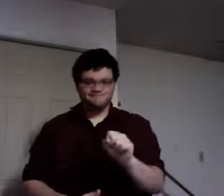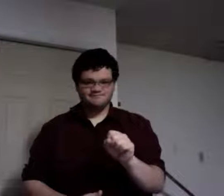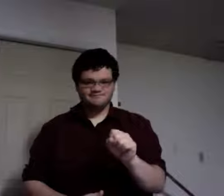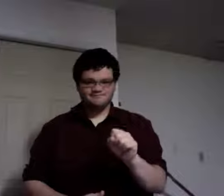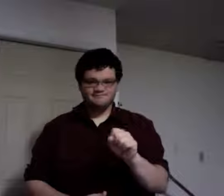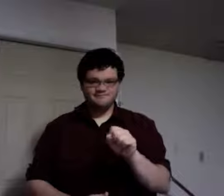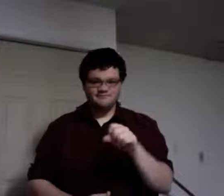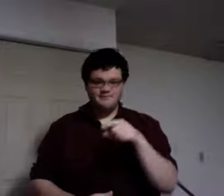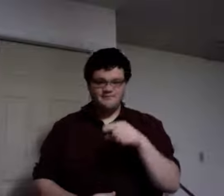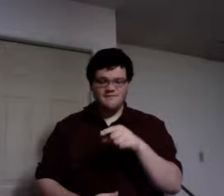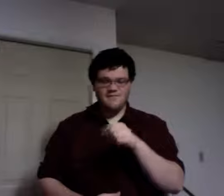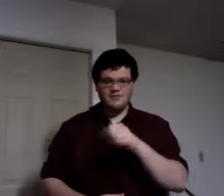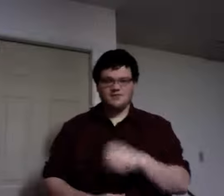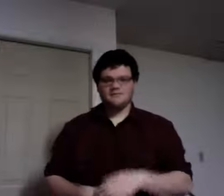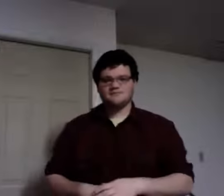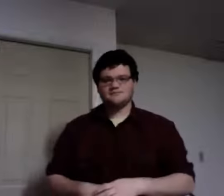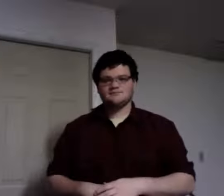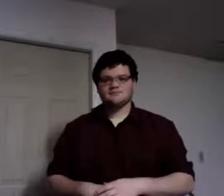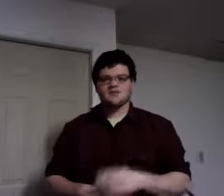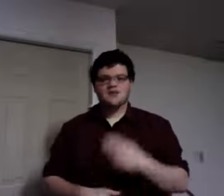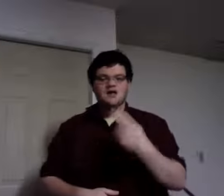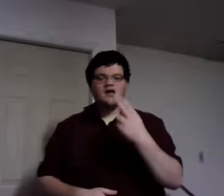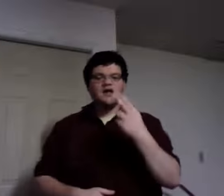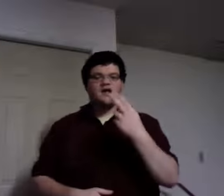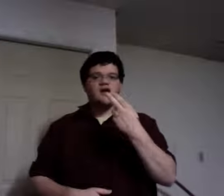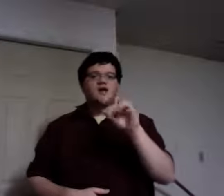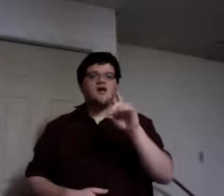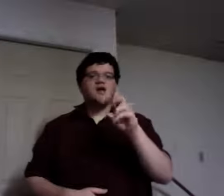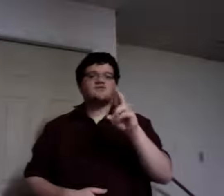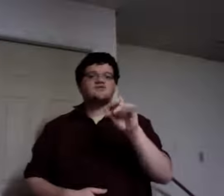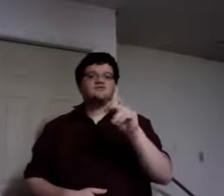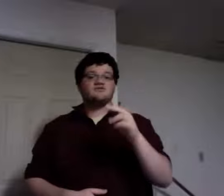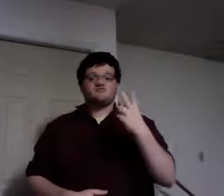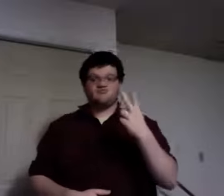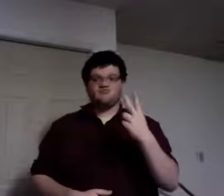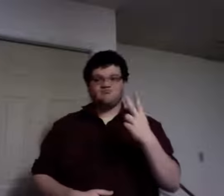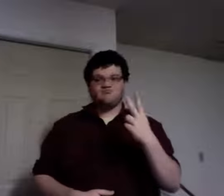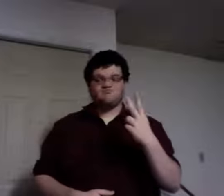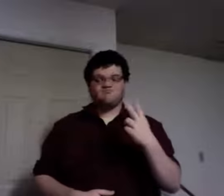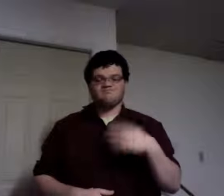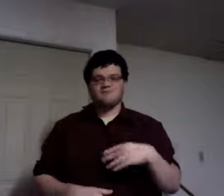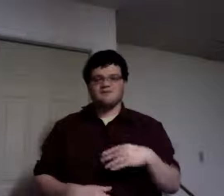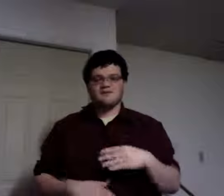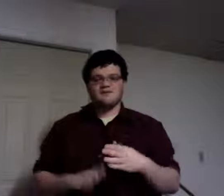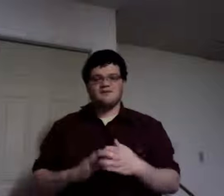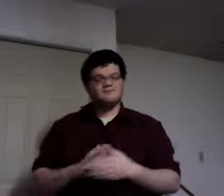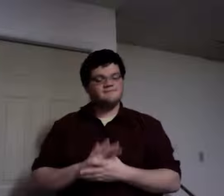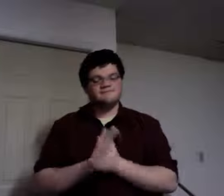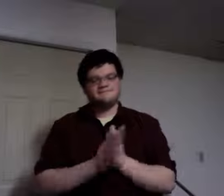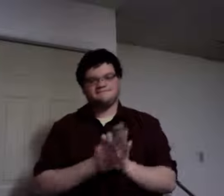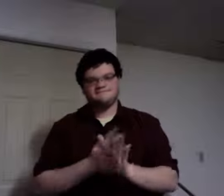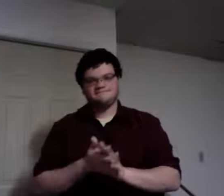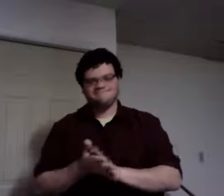one neutron, one proton in its nucleus, 2 nucleons, and then that eventually gets fused, and I'm not going into the detail of the reaction, into